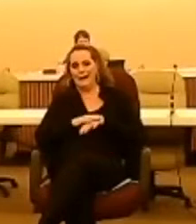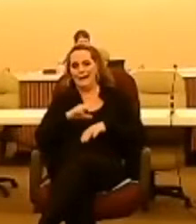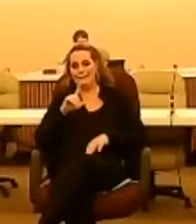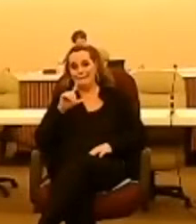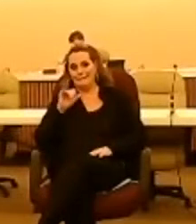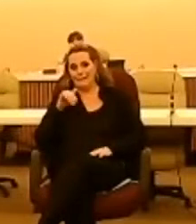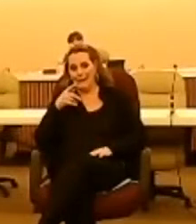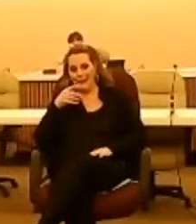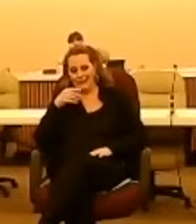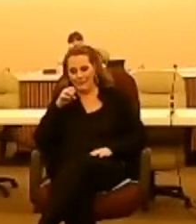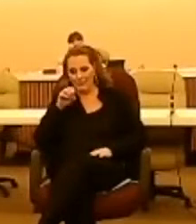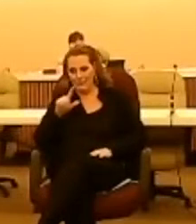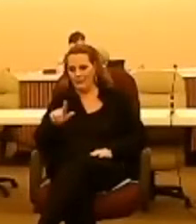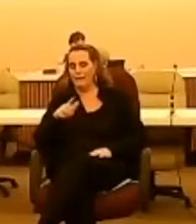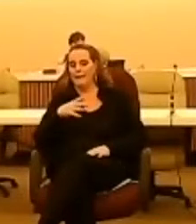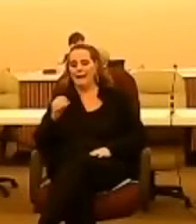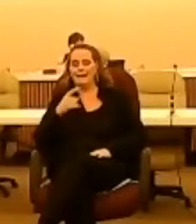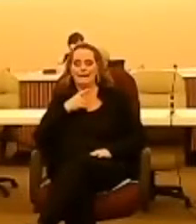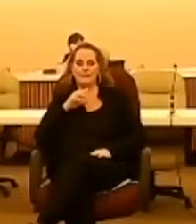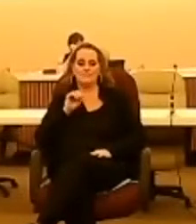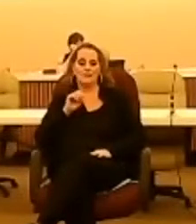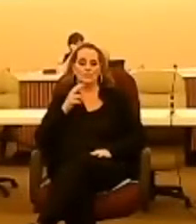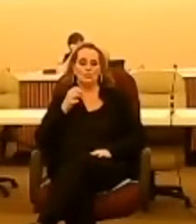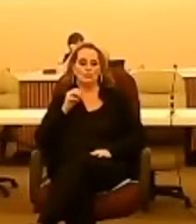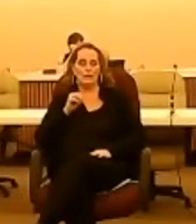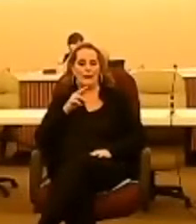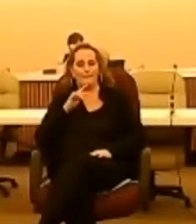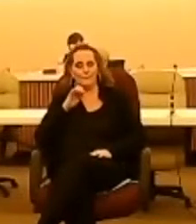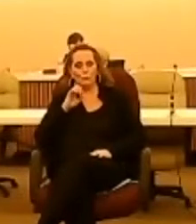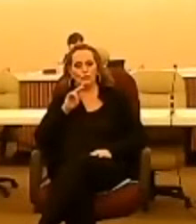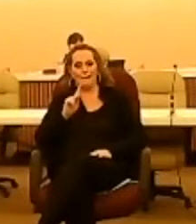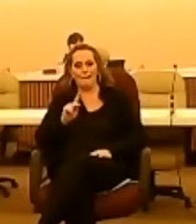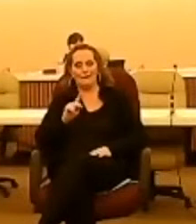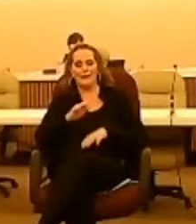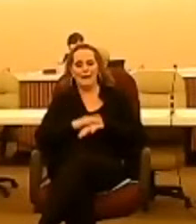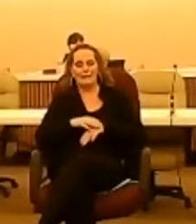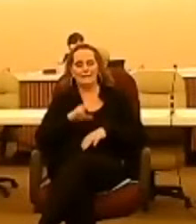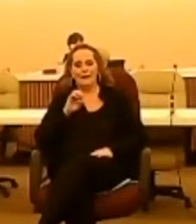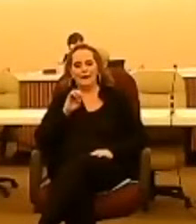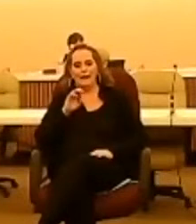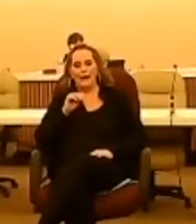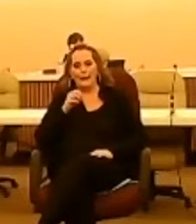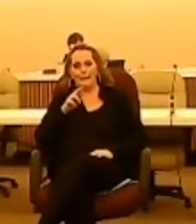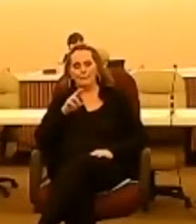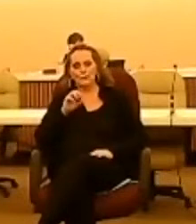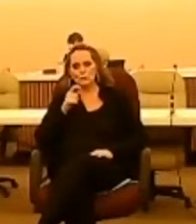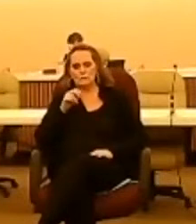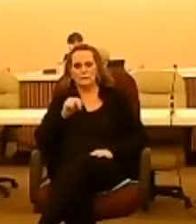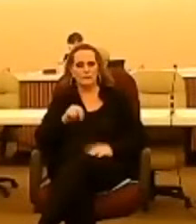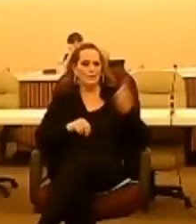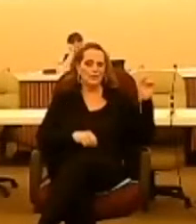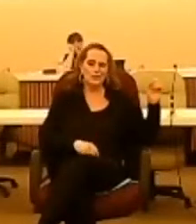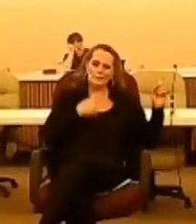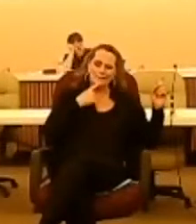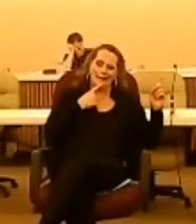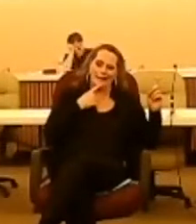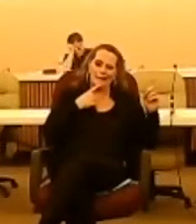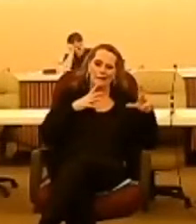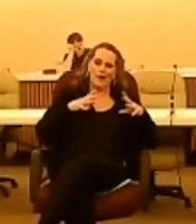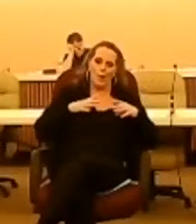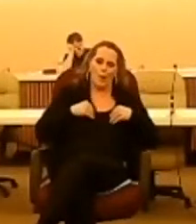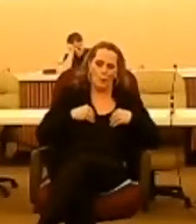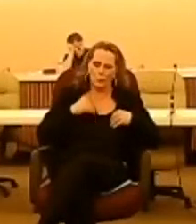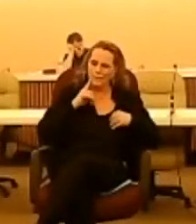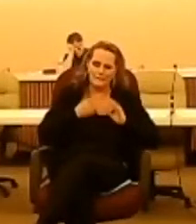Street. okay, and I just, for clarity, when they say they own it, what do they own? Because they don't